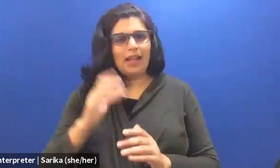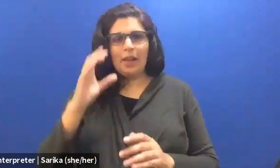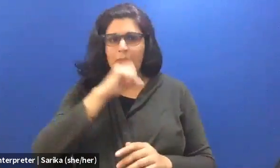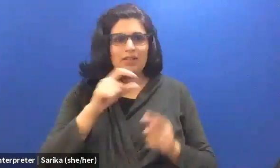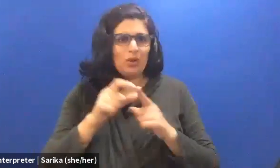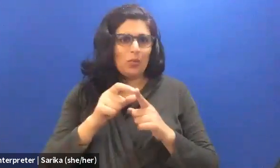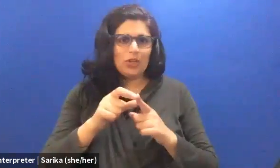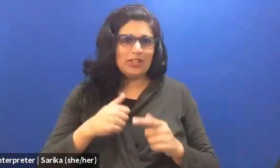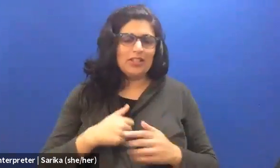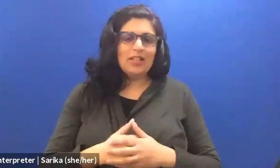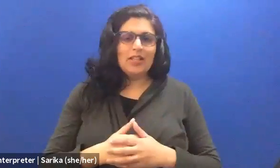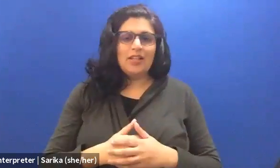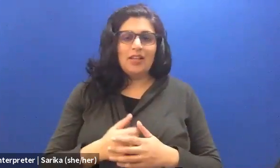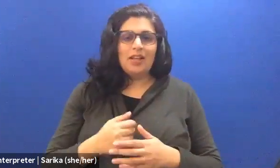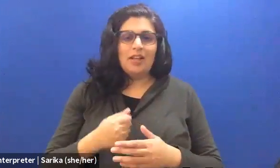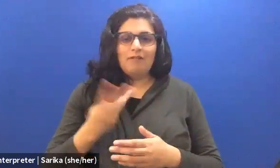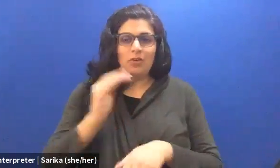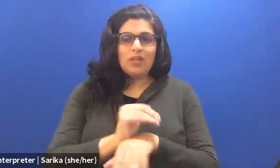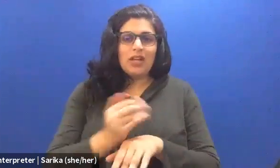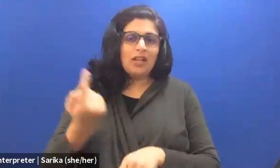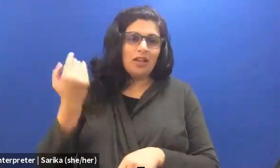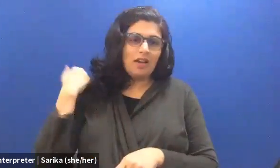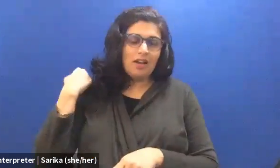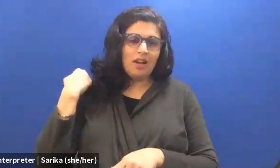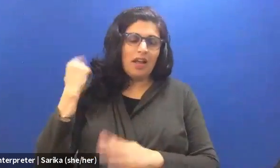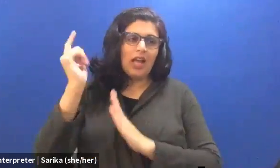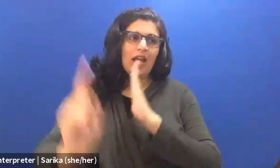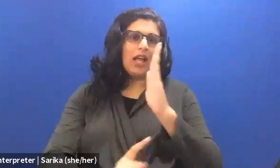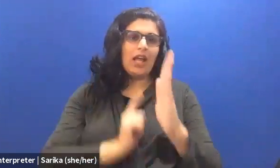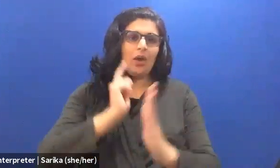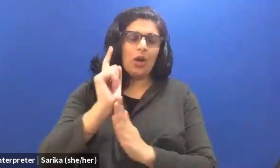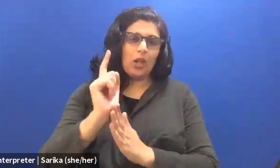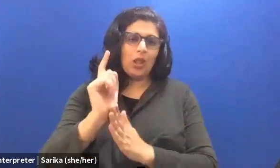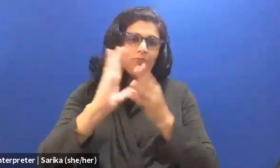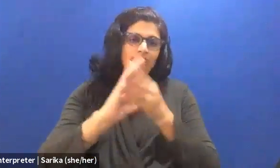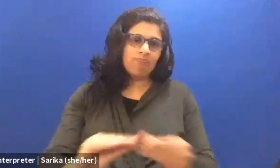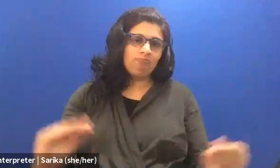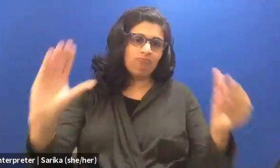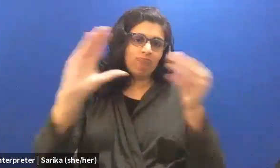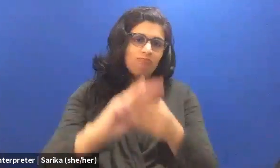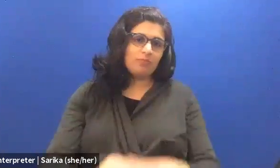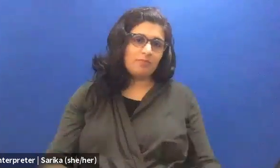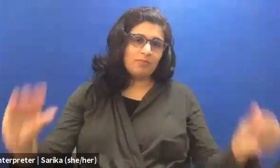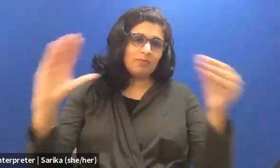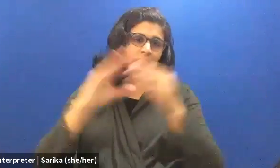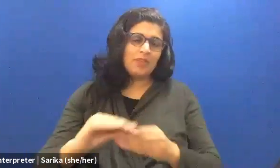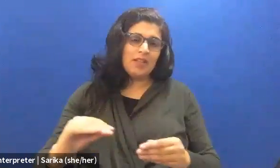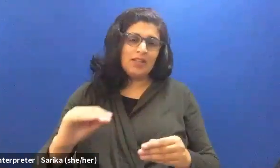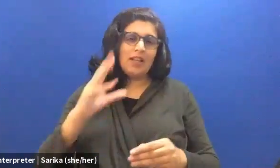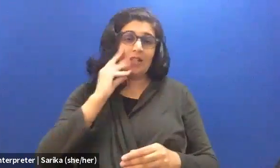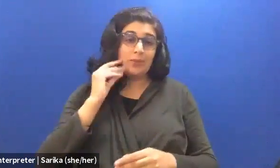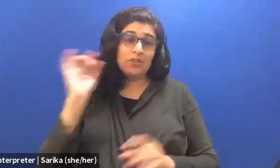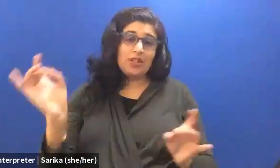she put a long, I think it's like an hour long, telling her story of abuse when she was